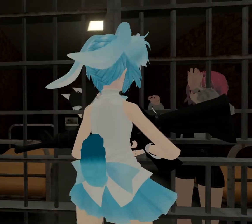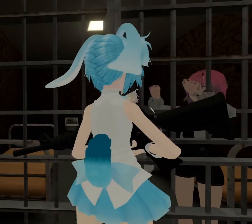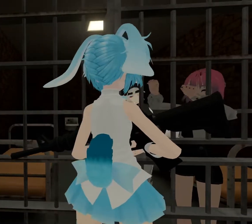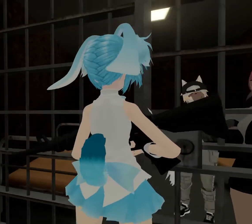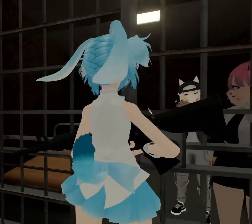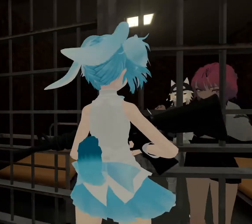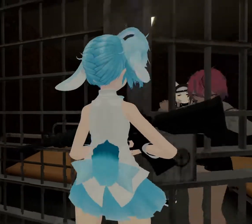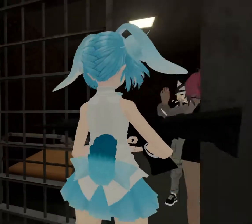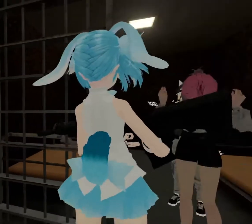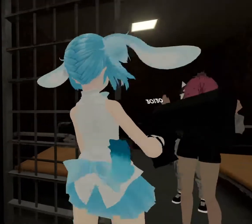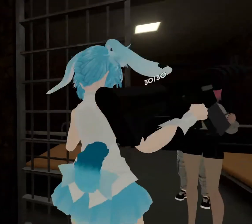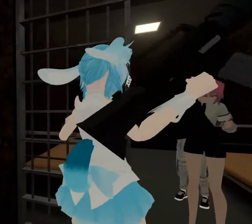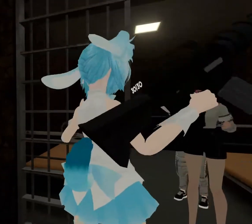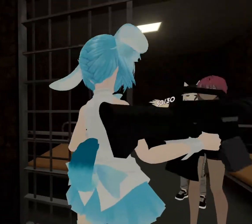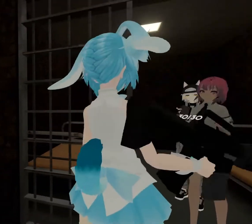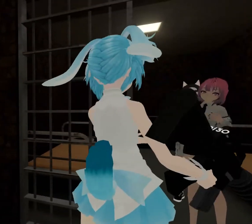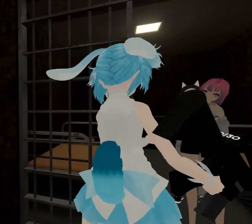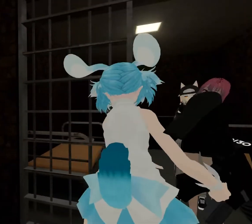somebody's vented. Cell doors have been opened.